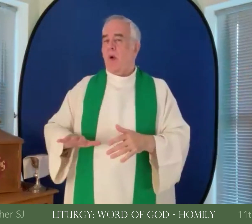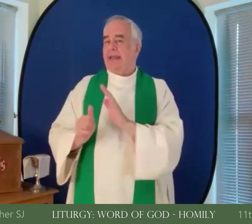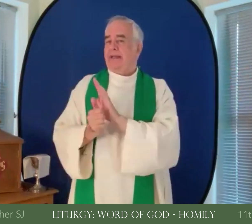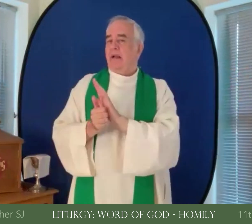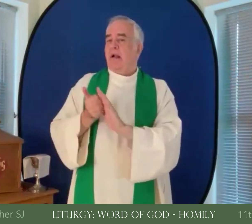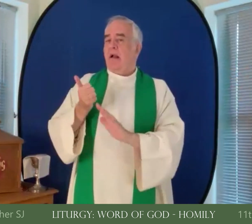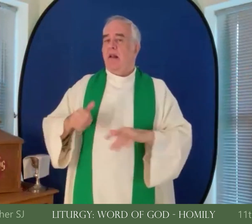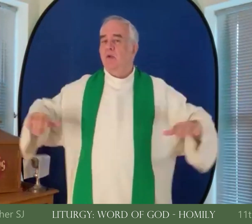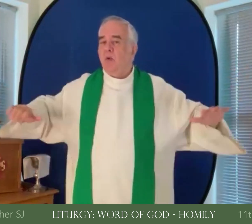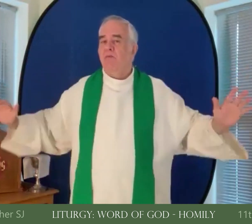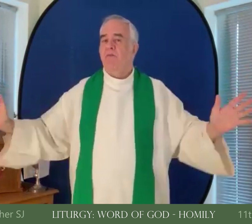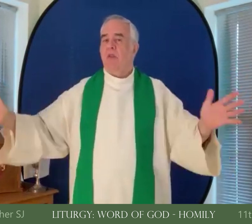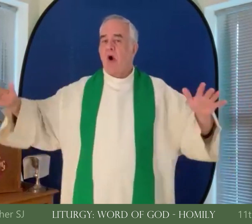Requires skill to fly,